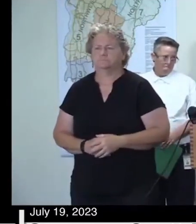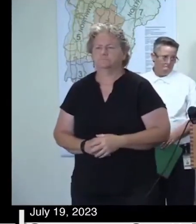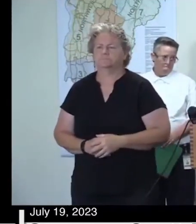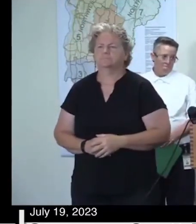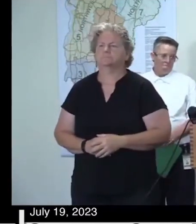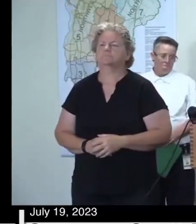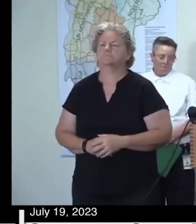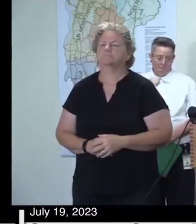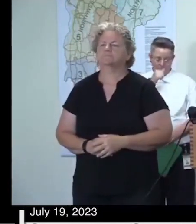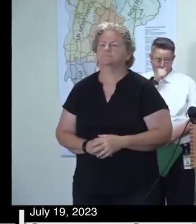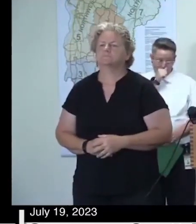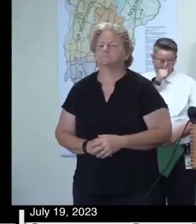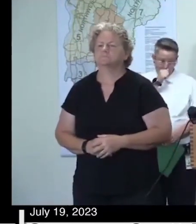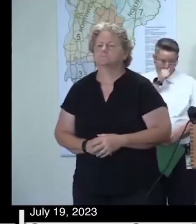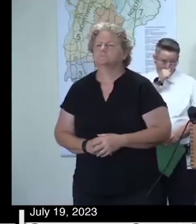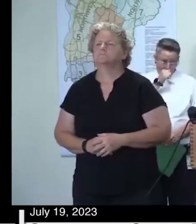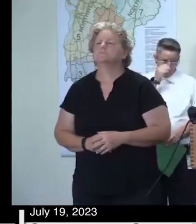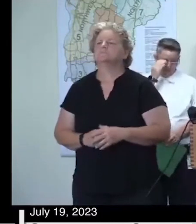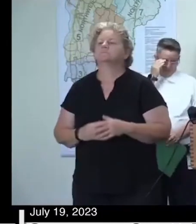177 homes.